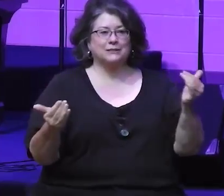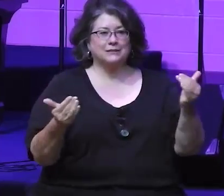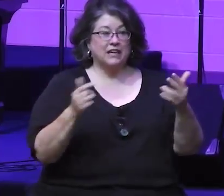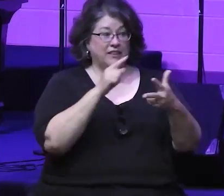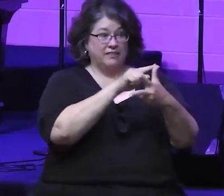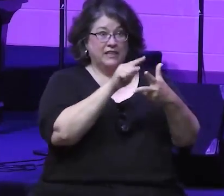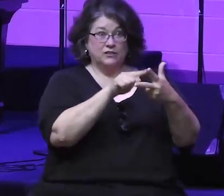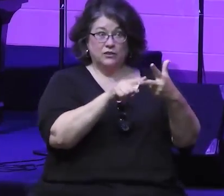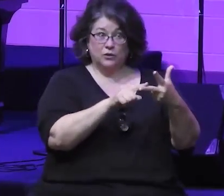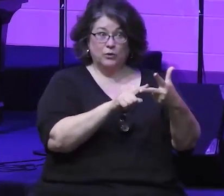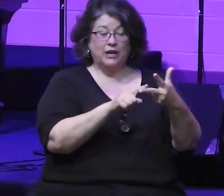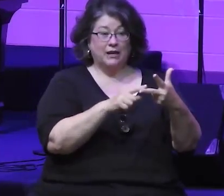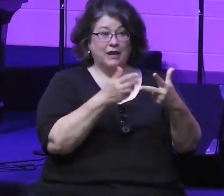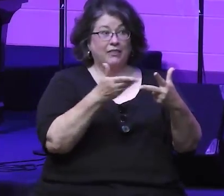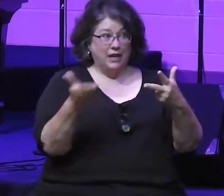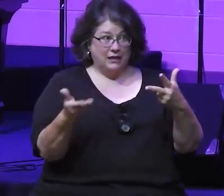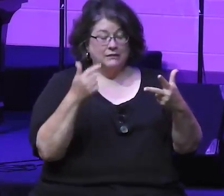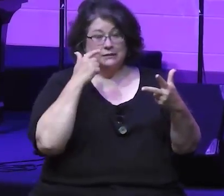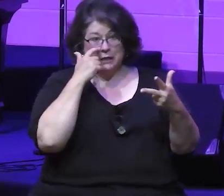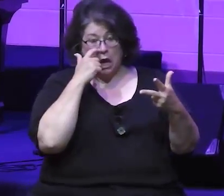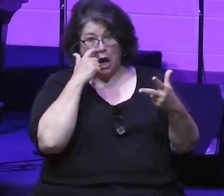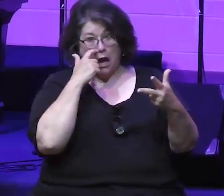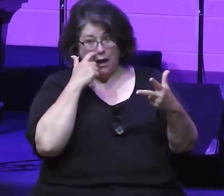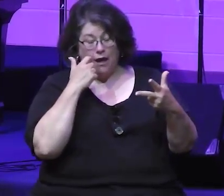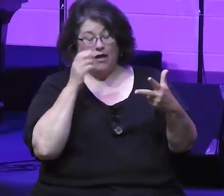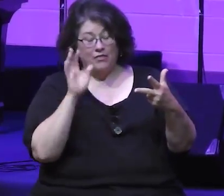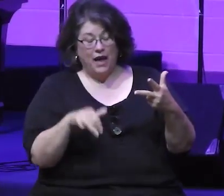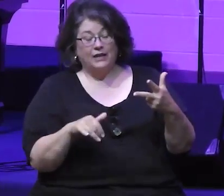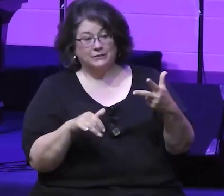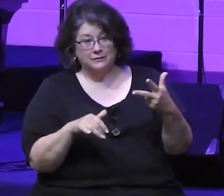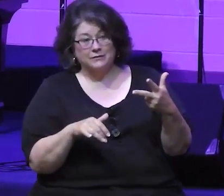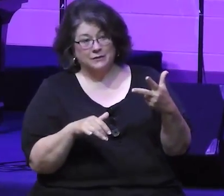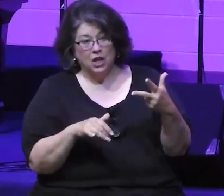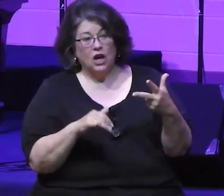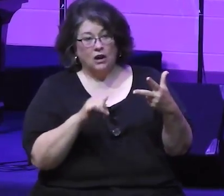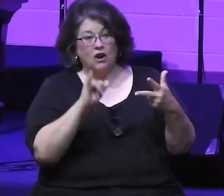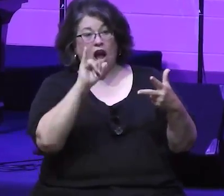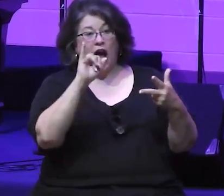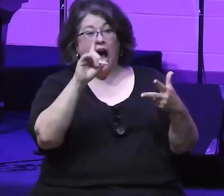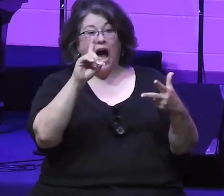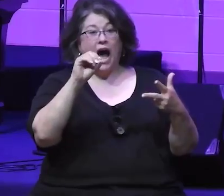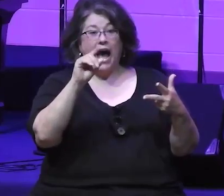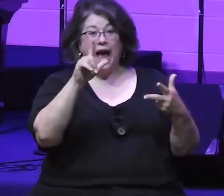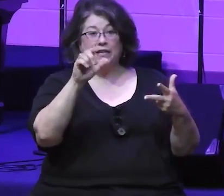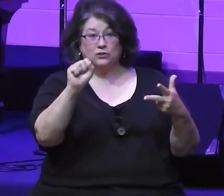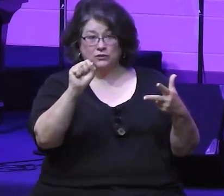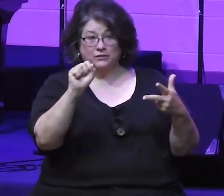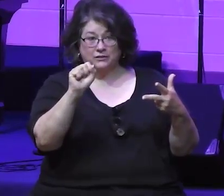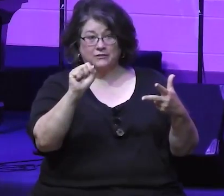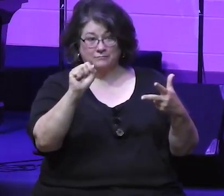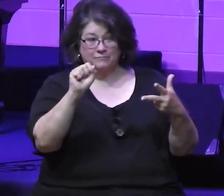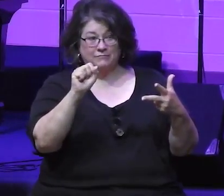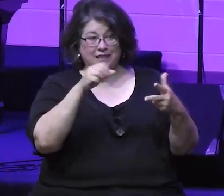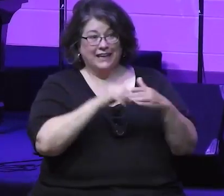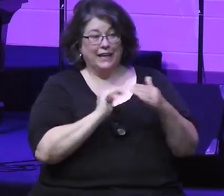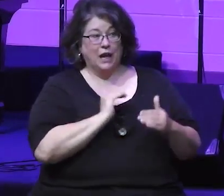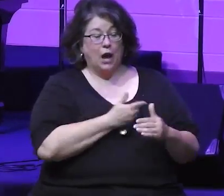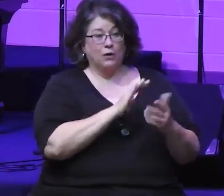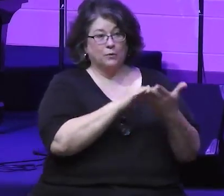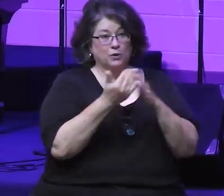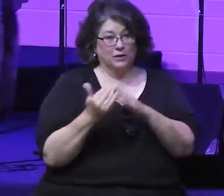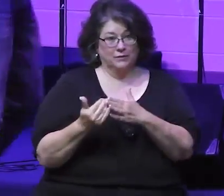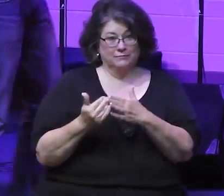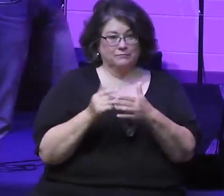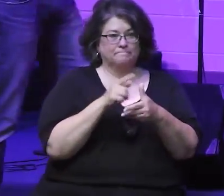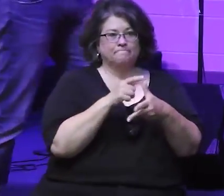In my town, are we in Centennial still? Yeah, no. So here where I live, real close in the south suburbs, consumerism and personal